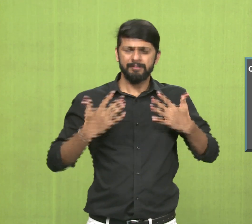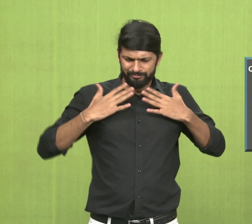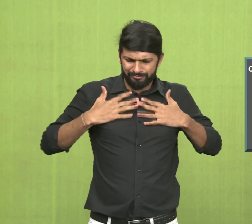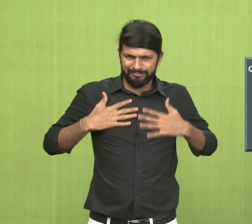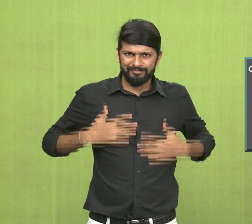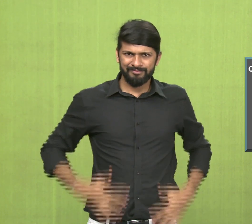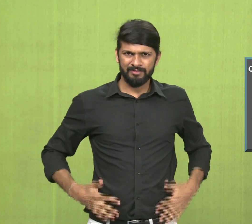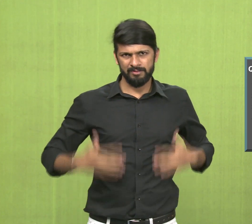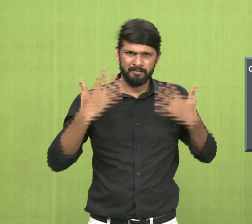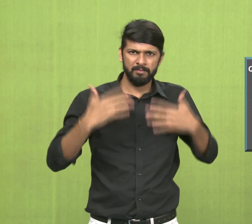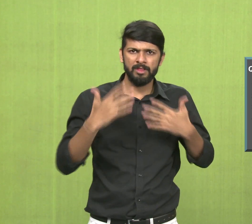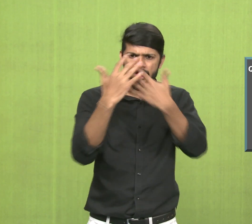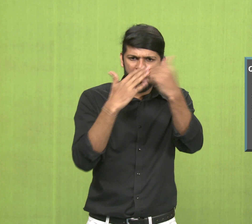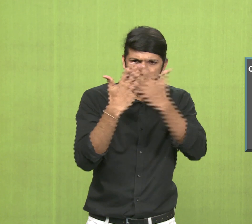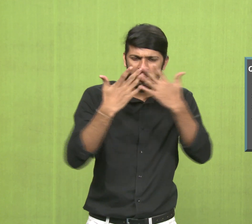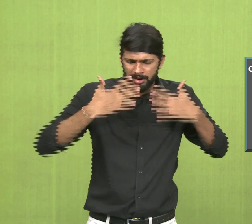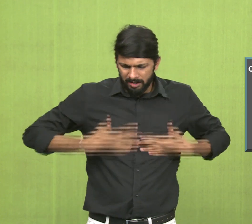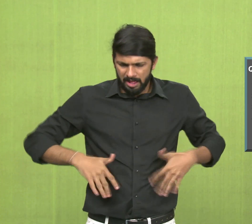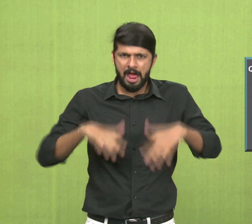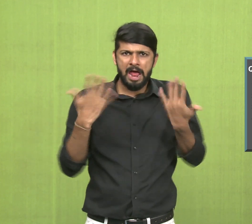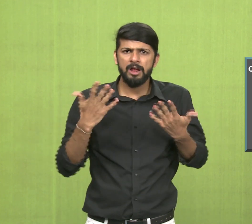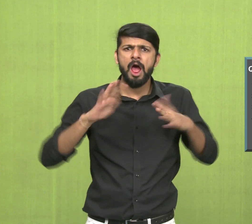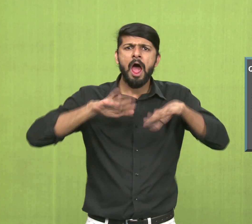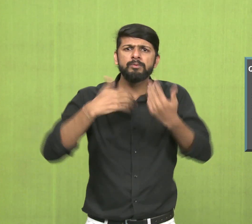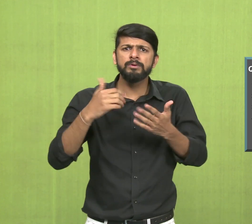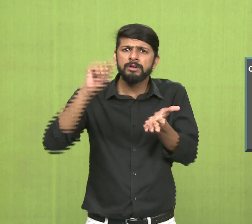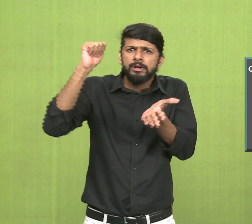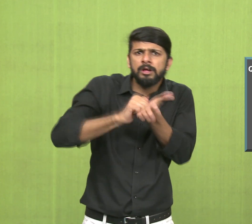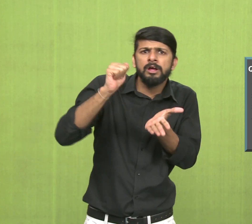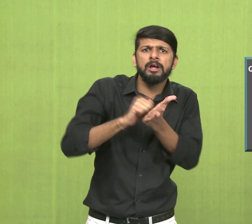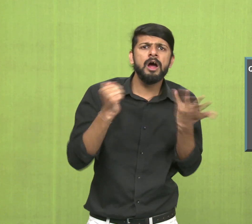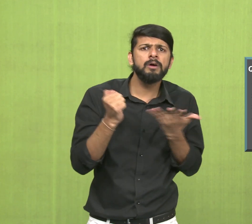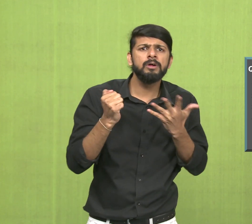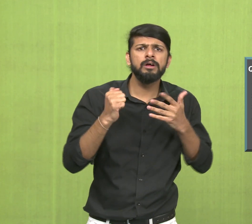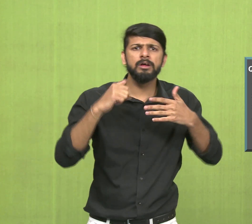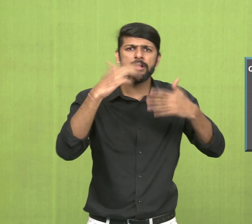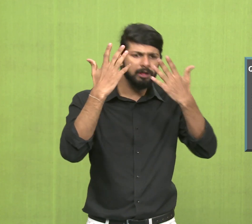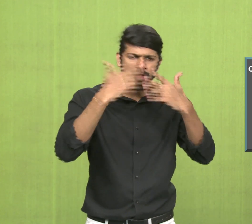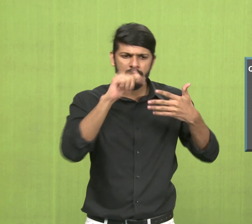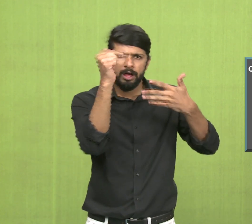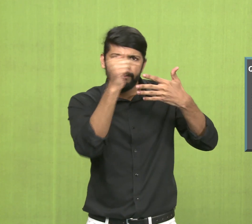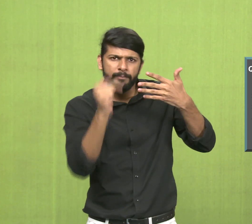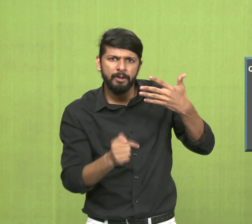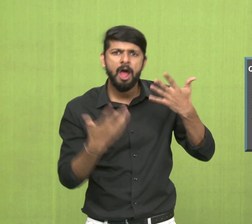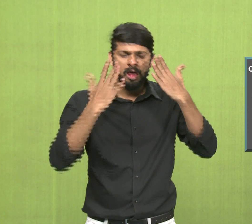Questions related to printing with thumbs, palms, sole, fingers. Question 1. Which parts of the body are used in this technique?